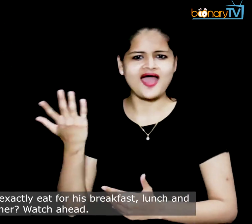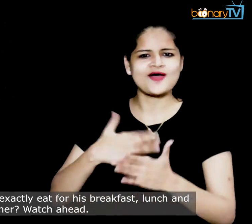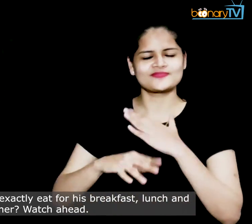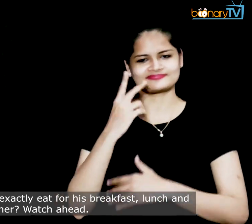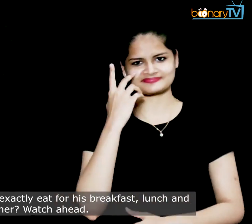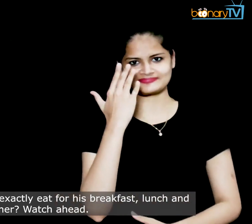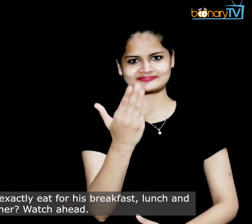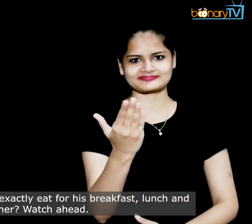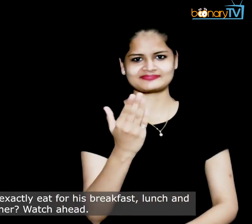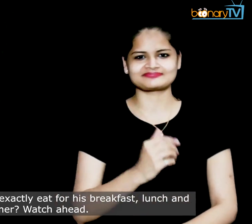dinner watch ahead